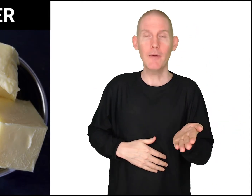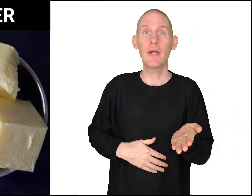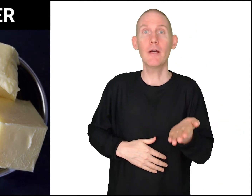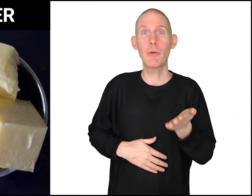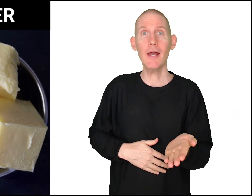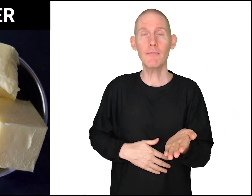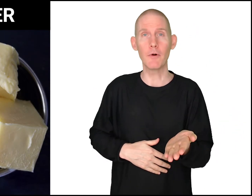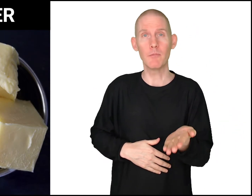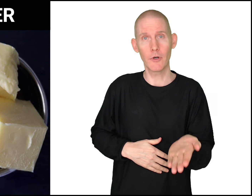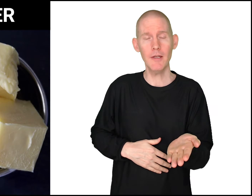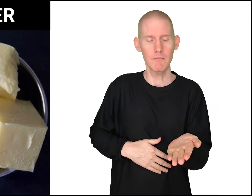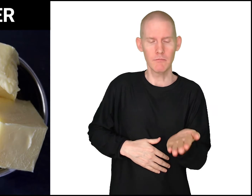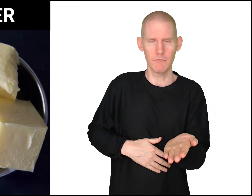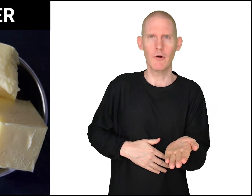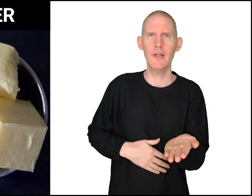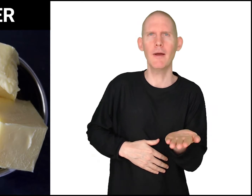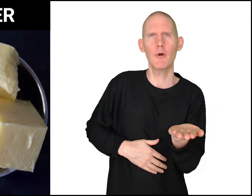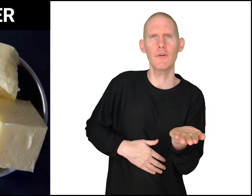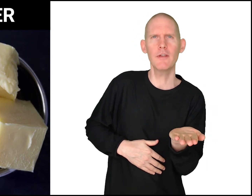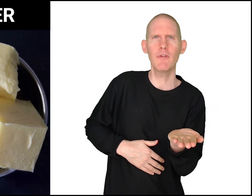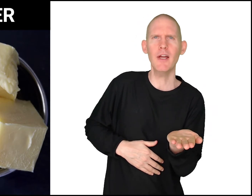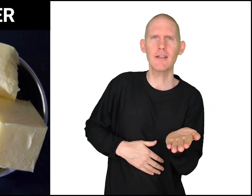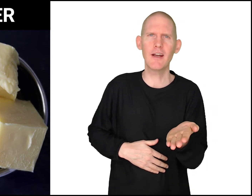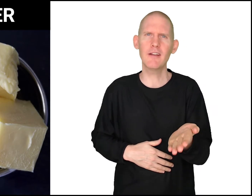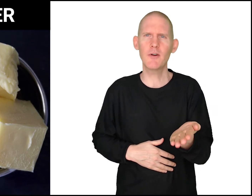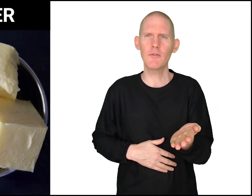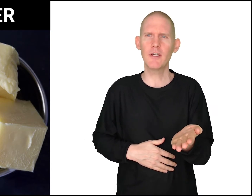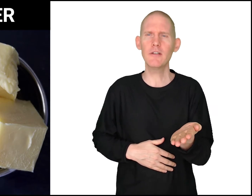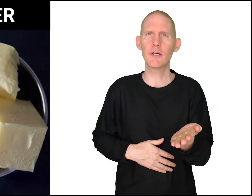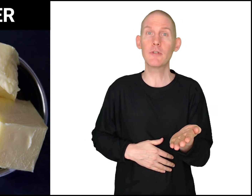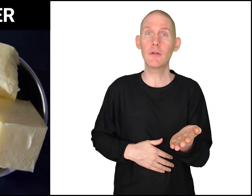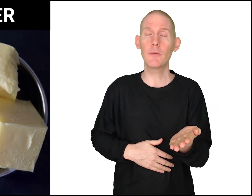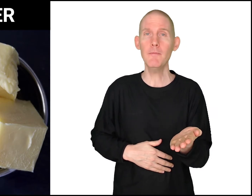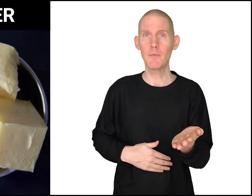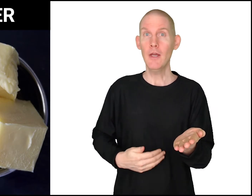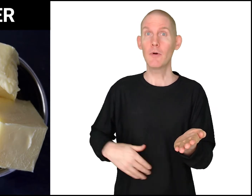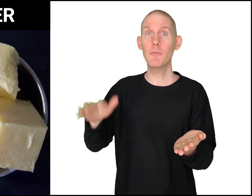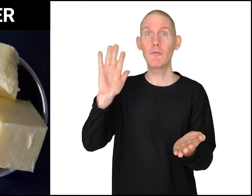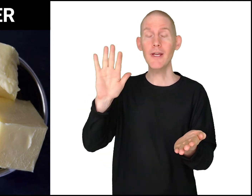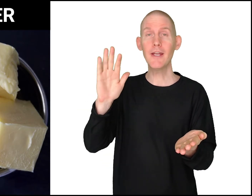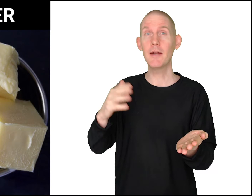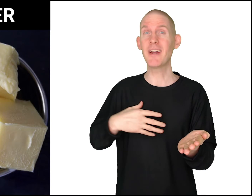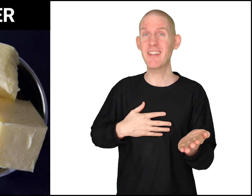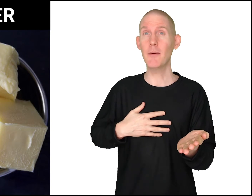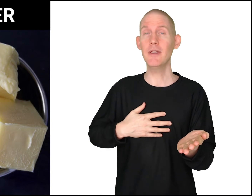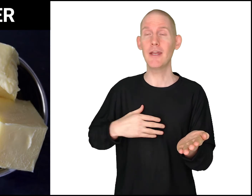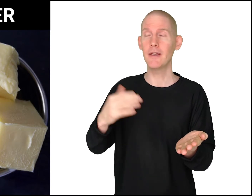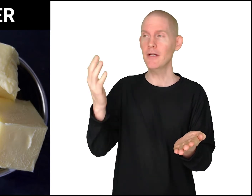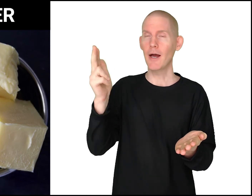make a platform, okay? All right, not perfectly flat, kind of like over here, tilt it a little bit. With my right hand, my dominant hand, I'm going